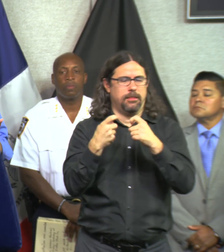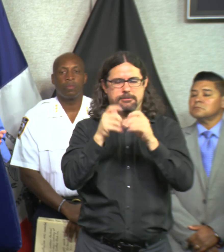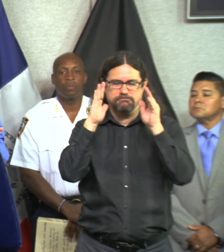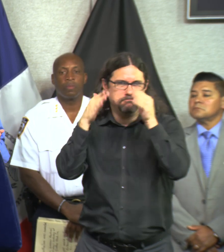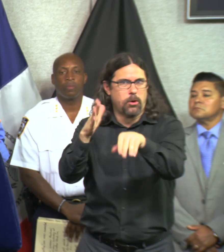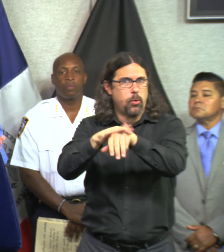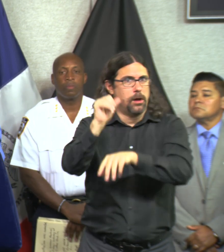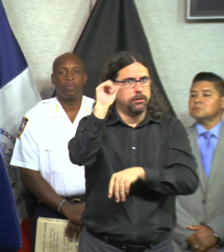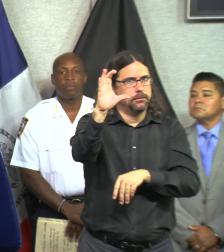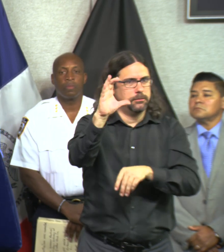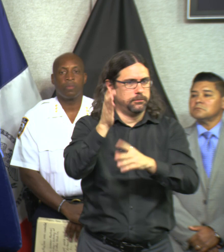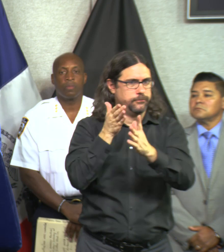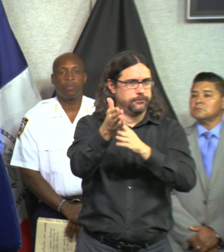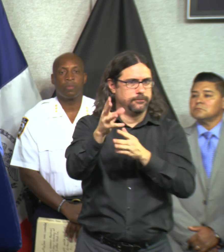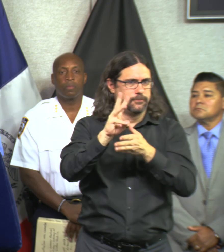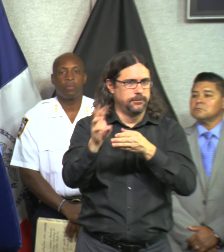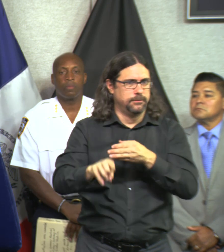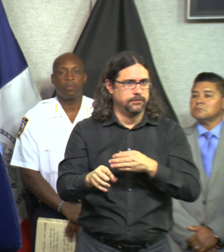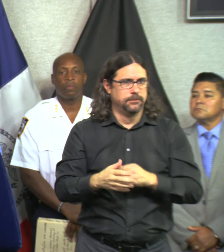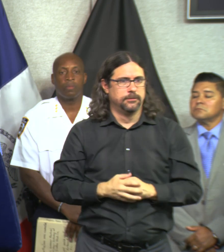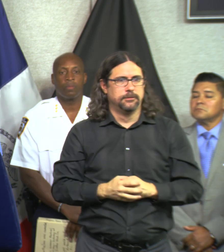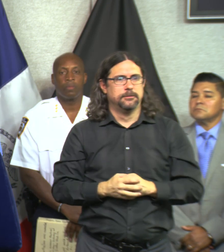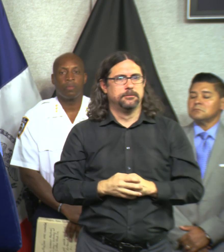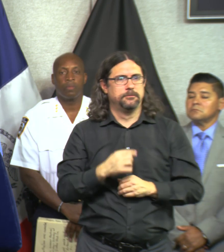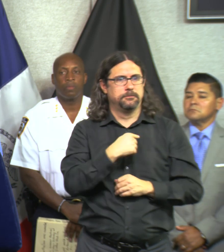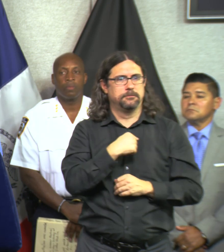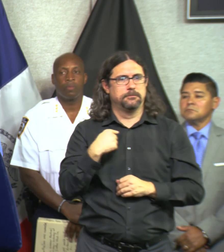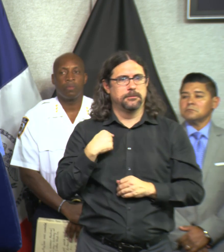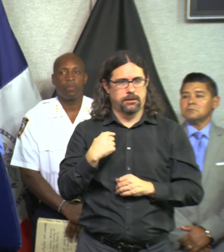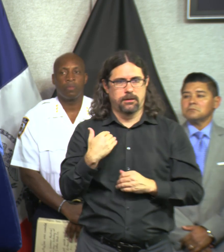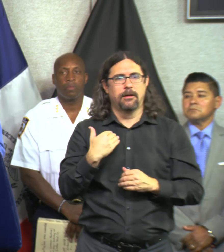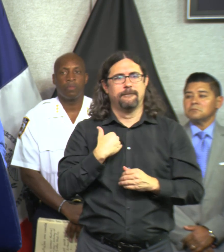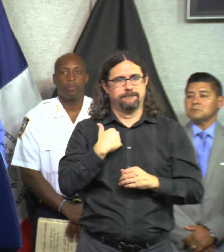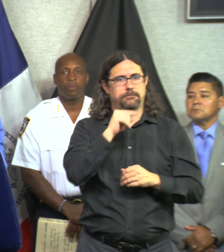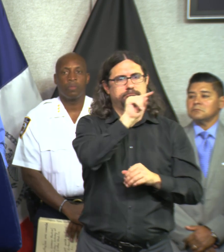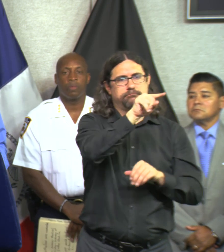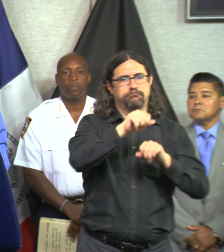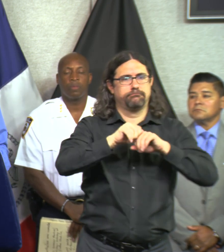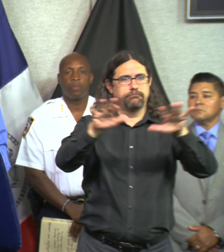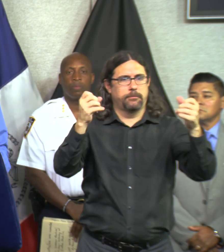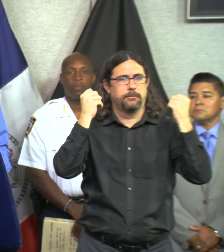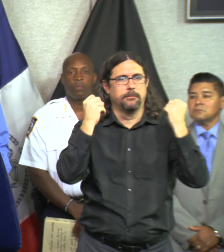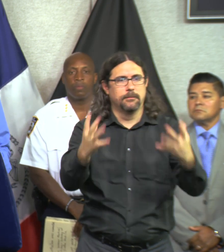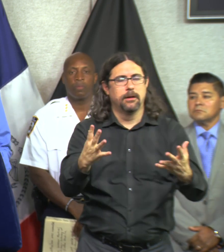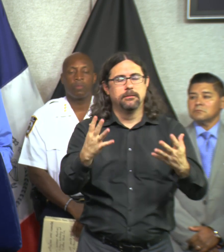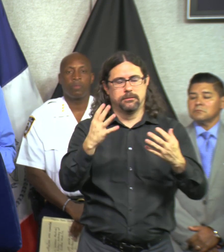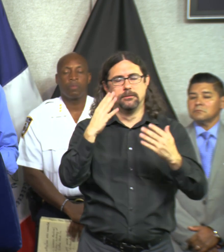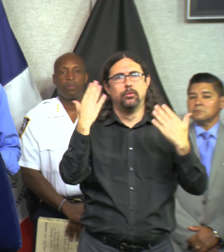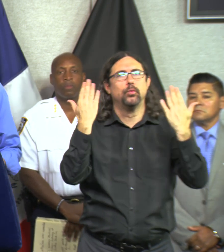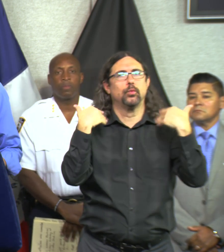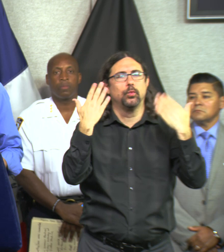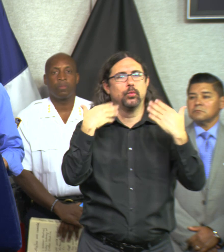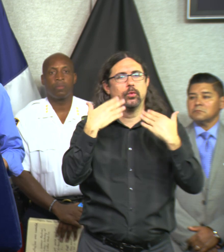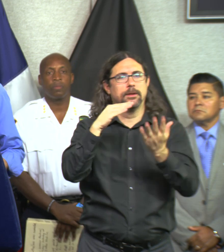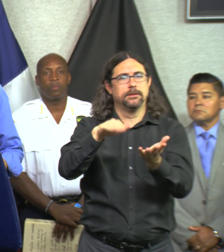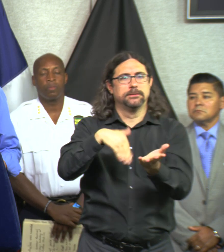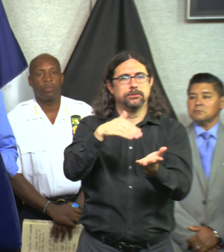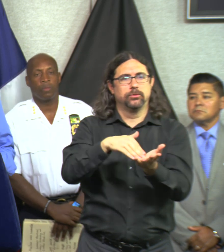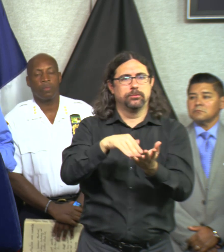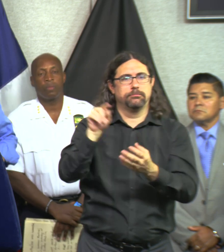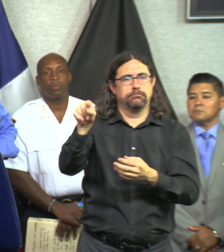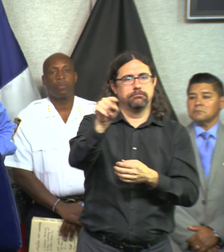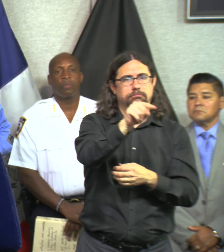hours will be 8 a.m. to 5 p.m. each day. In some cases, there'll be extended hours. Again, you